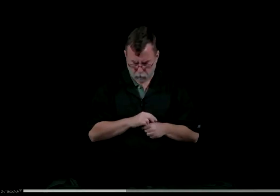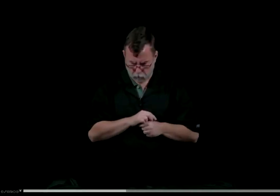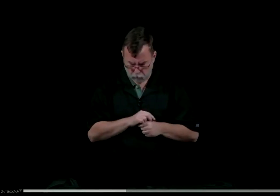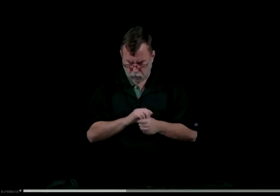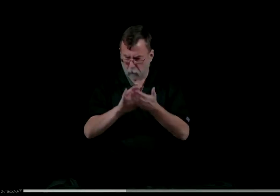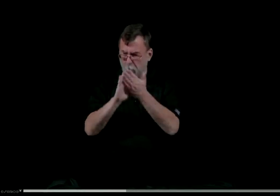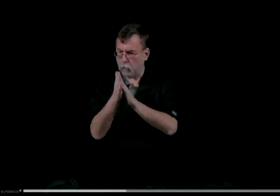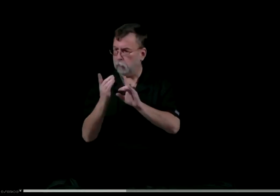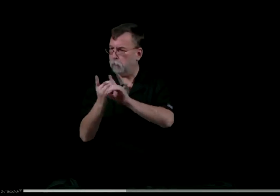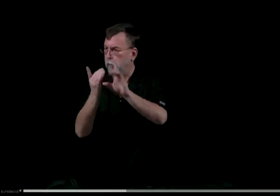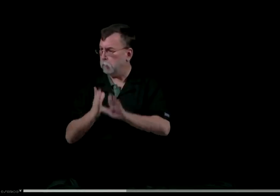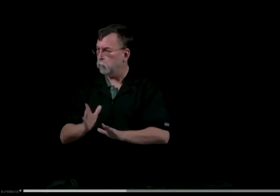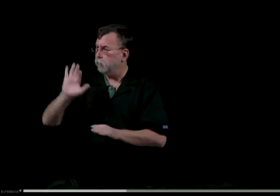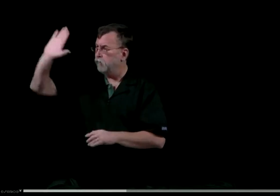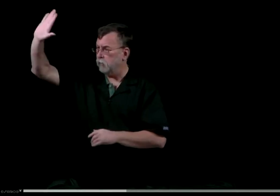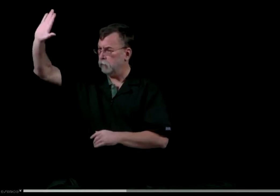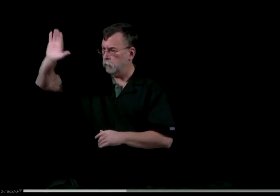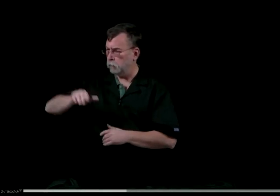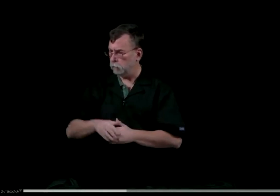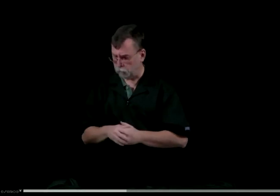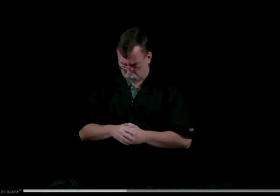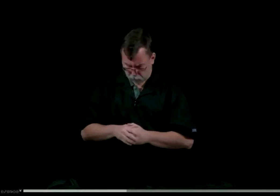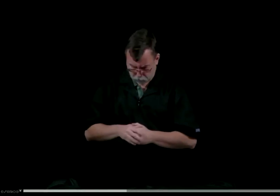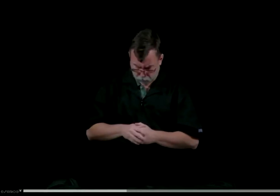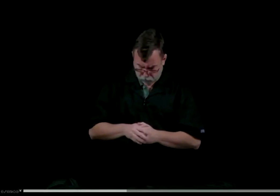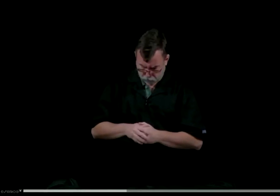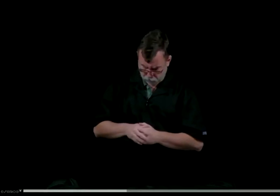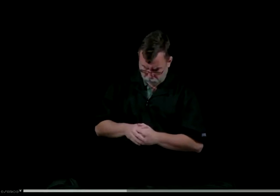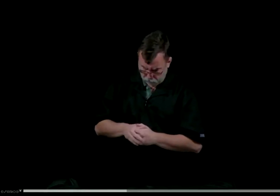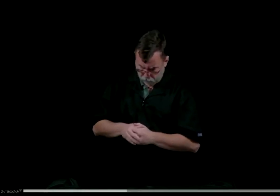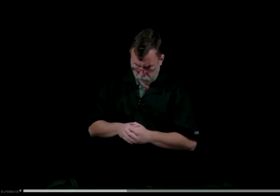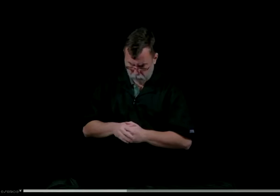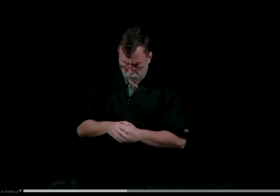you'll take up those sorts of disciplines for Him.